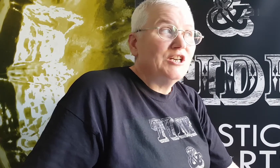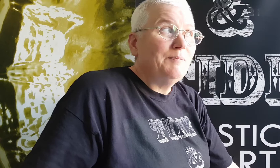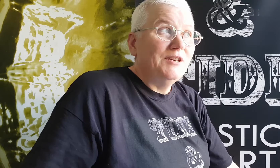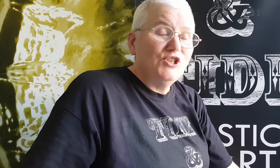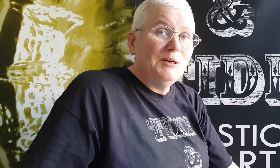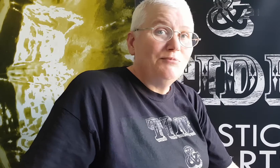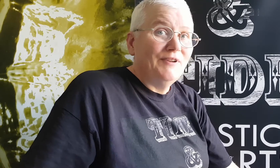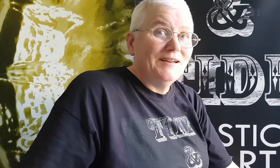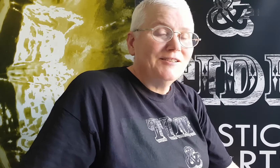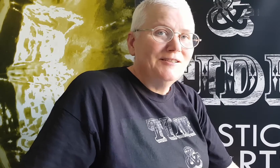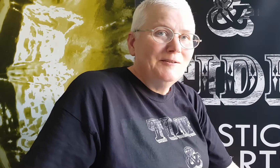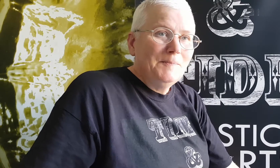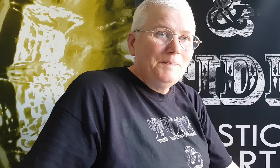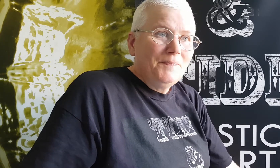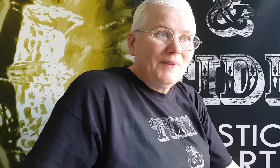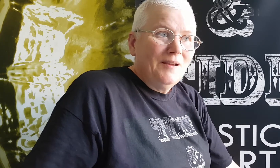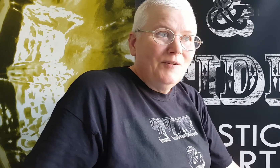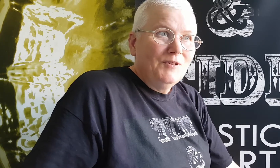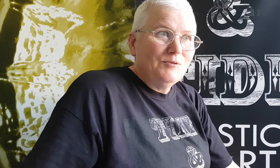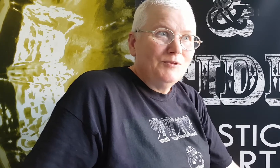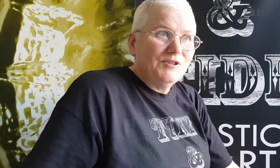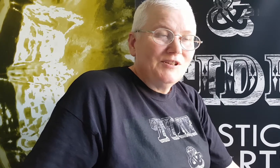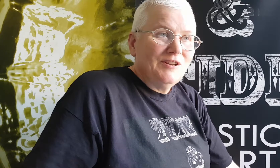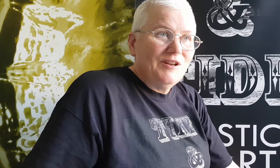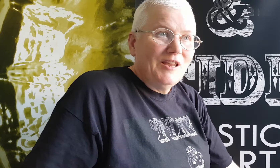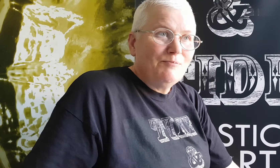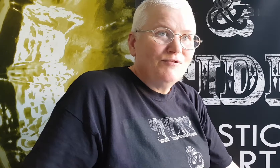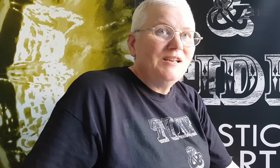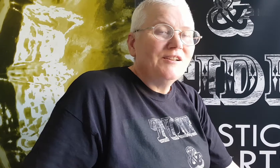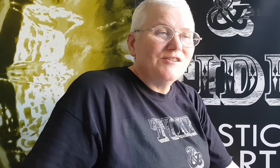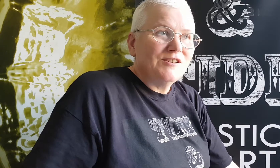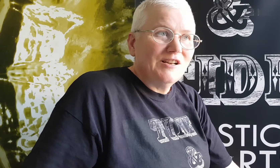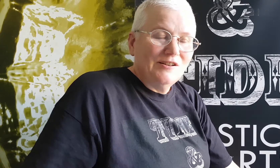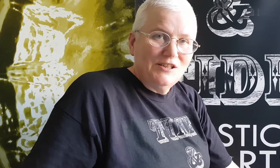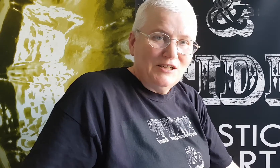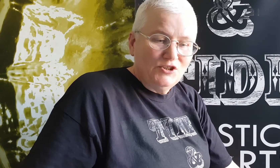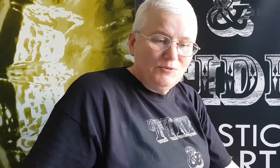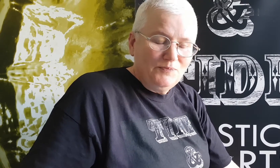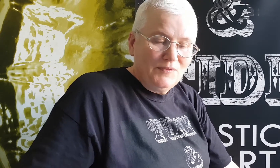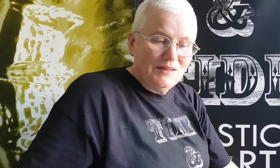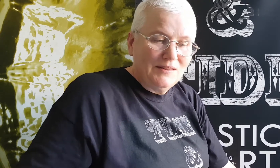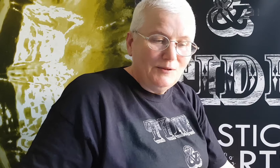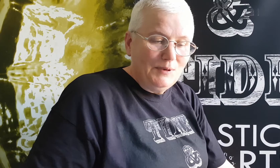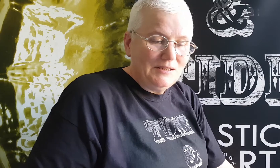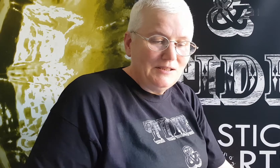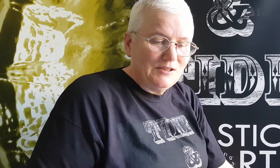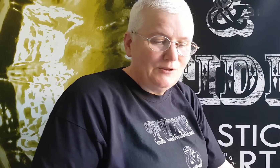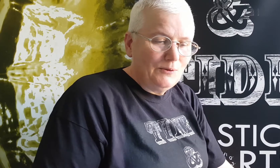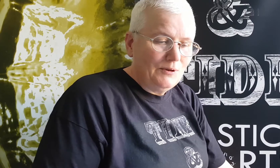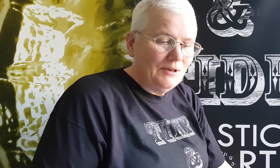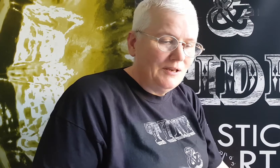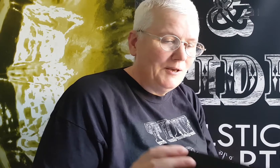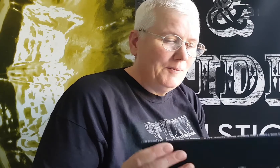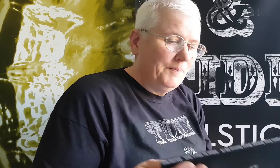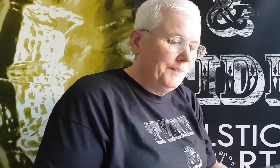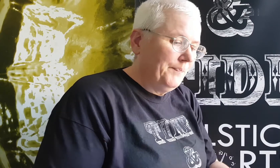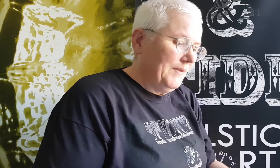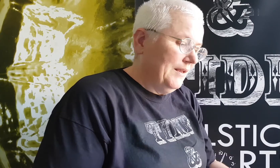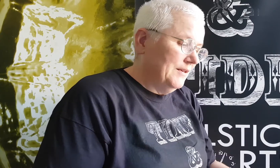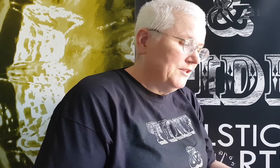been shipwrecked, which was a brilliant little touch that went into several